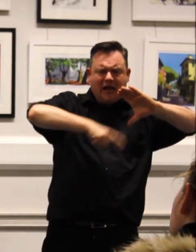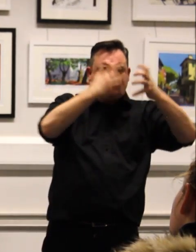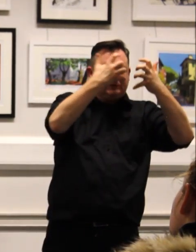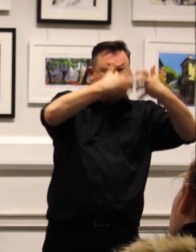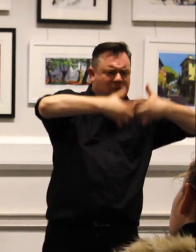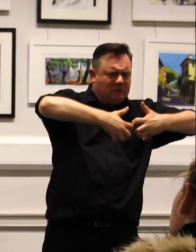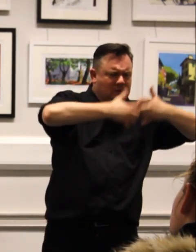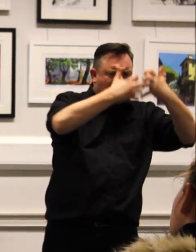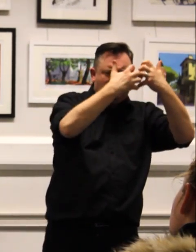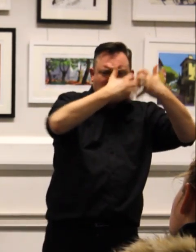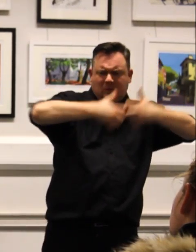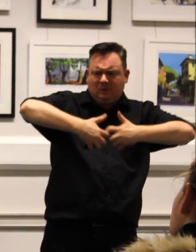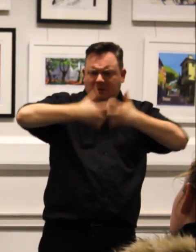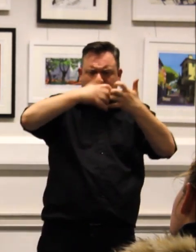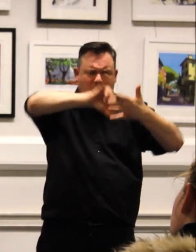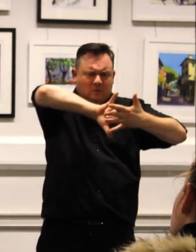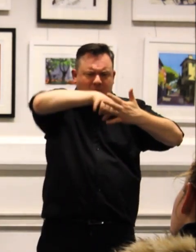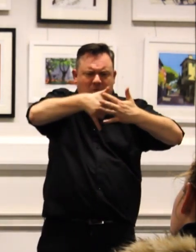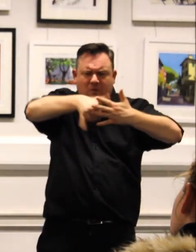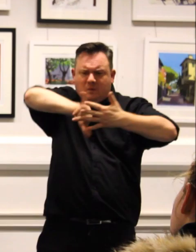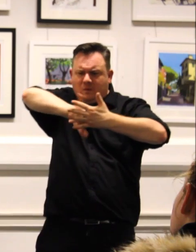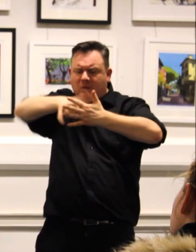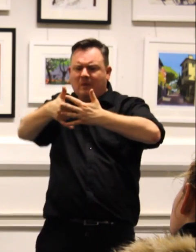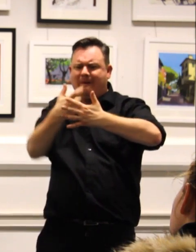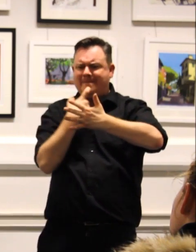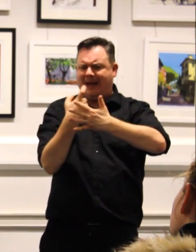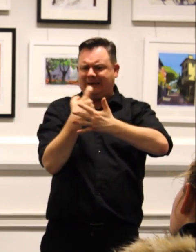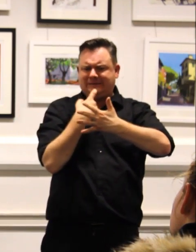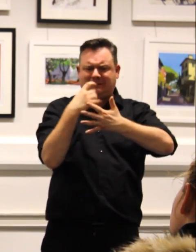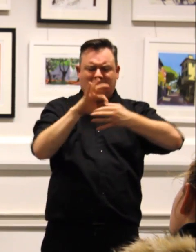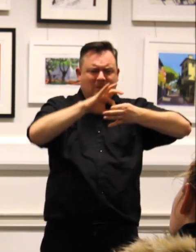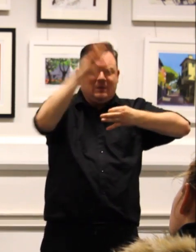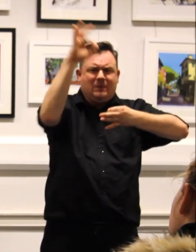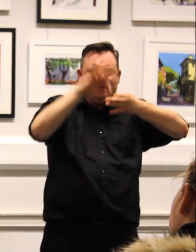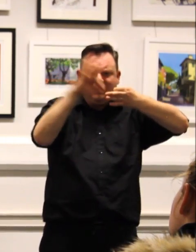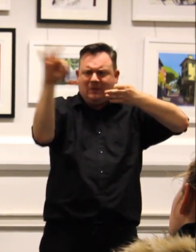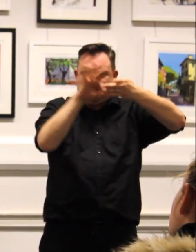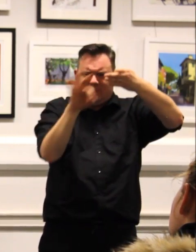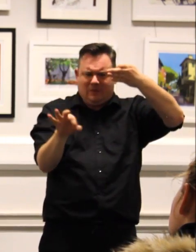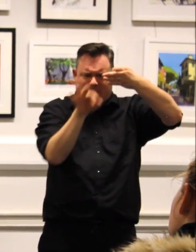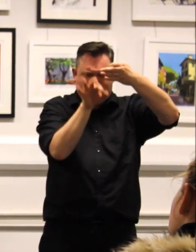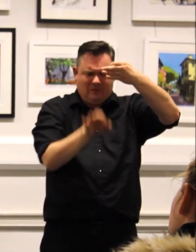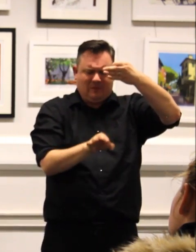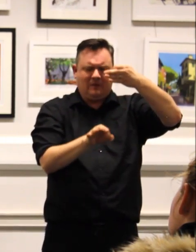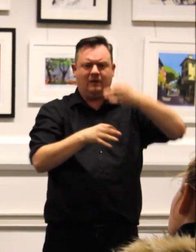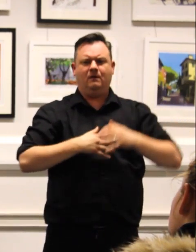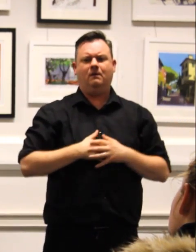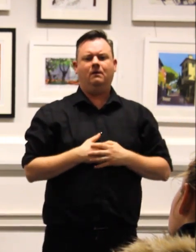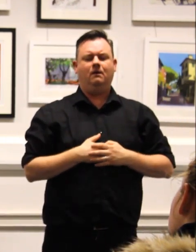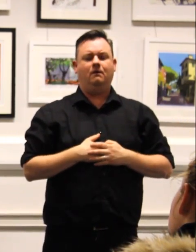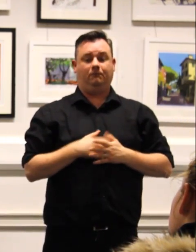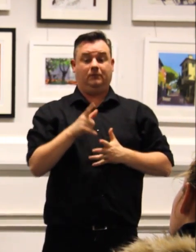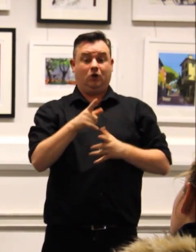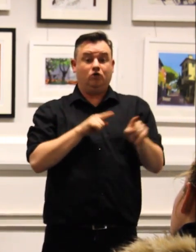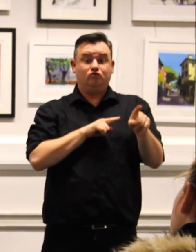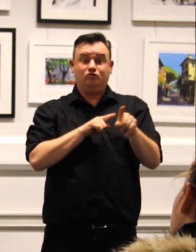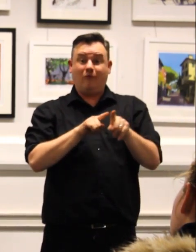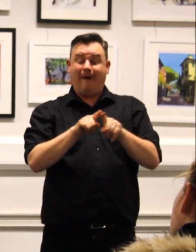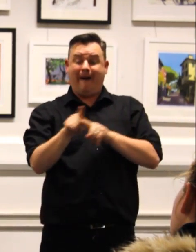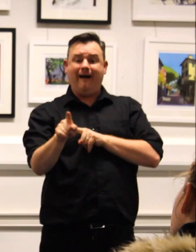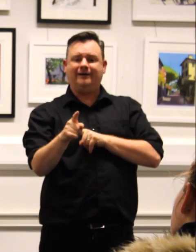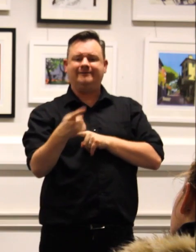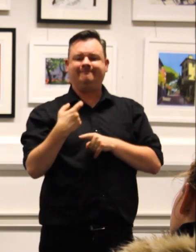gorgeously engraved discs, its metal spheres perched on sticks. He tried its